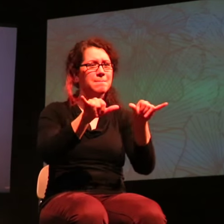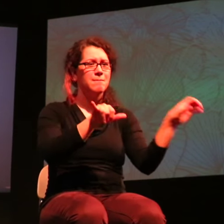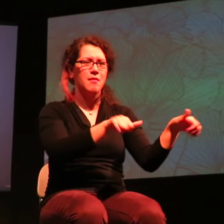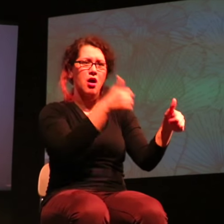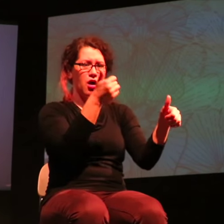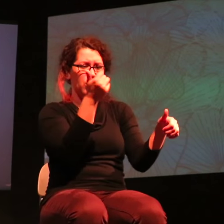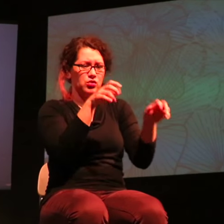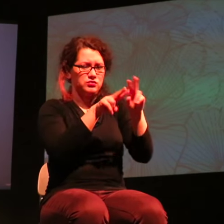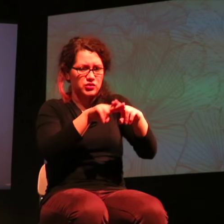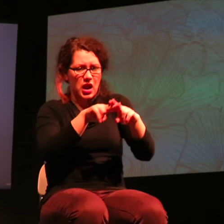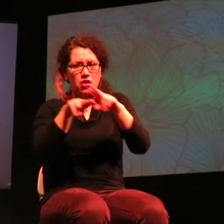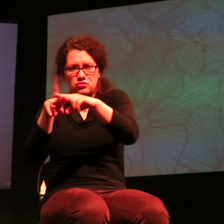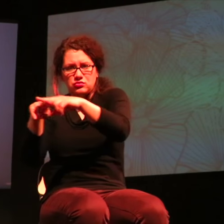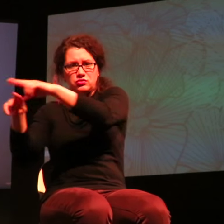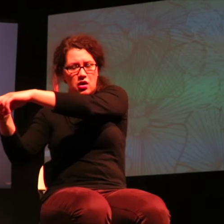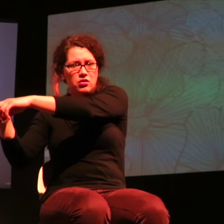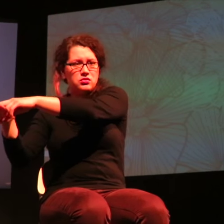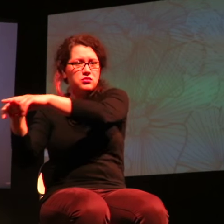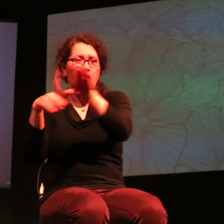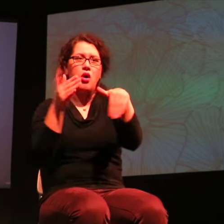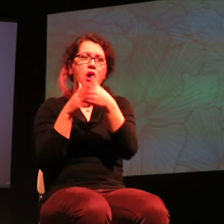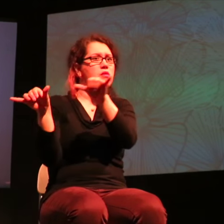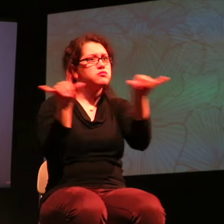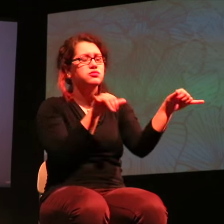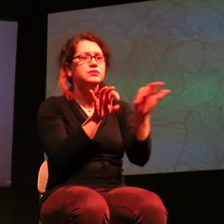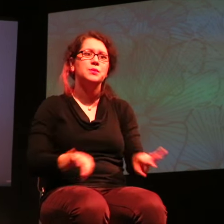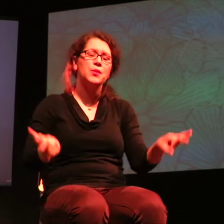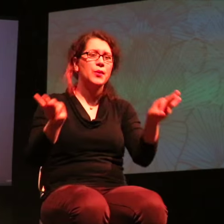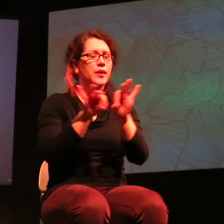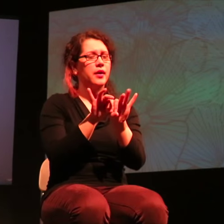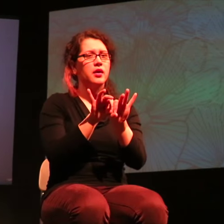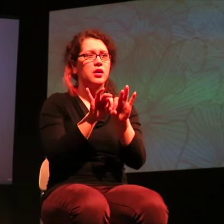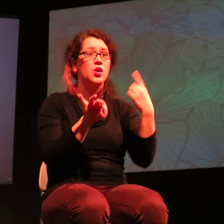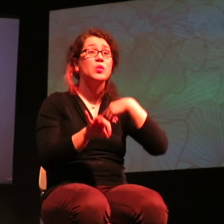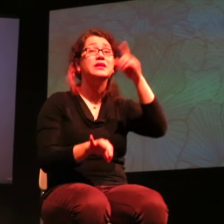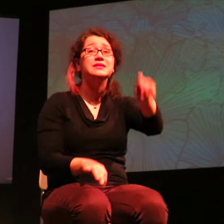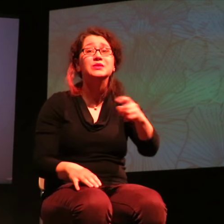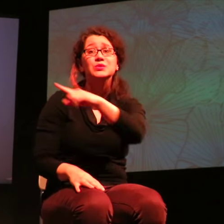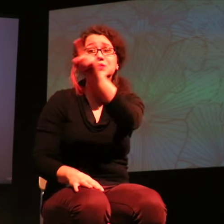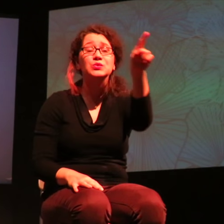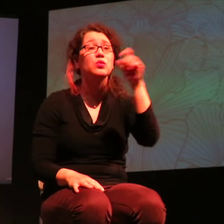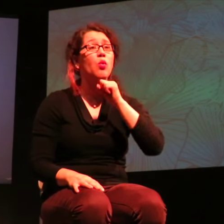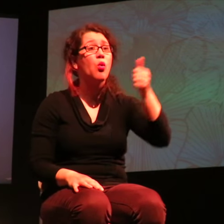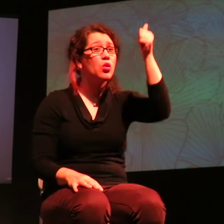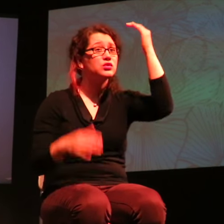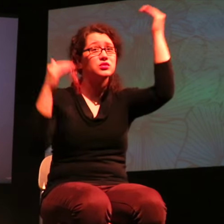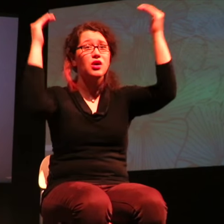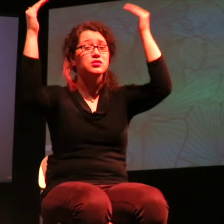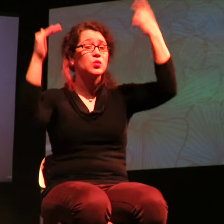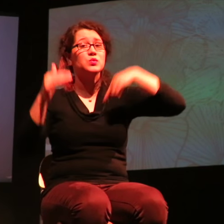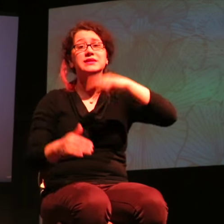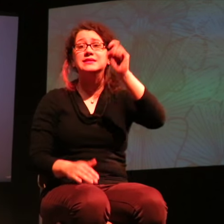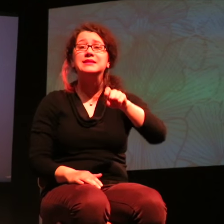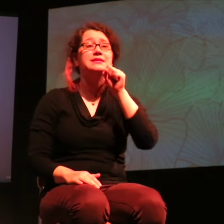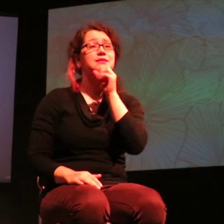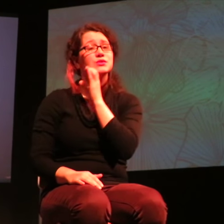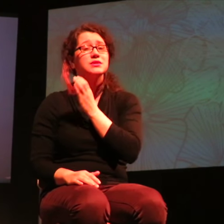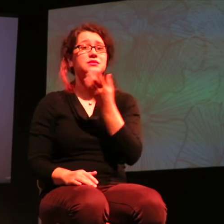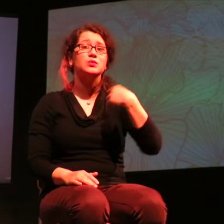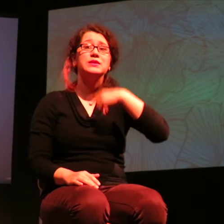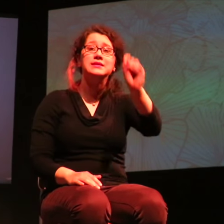young church, we're only 16 years old, and so from a maturity perspective, we have to have you as older adults. We have to have you as senior